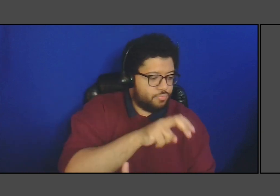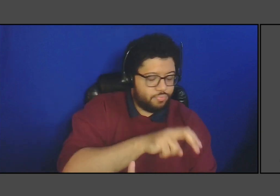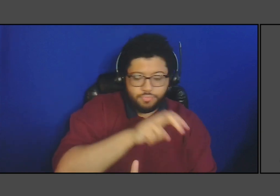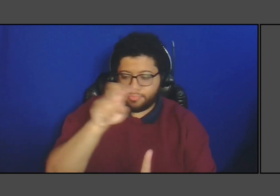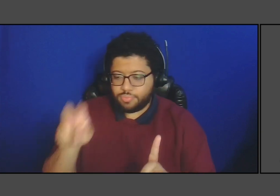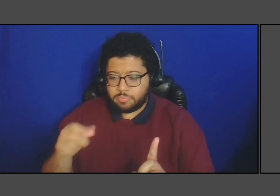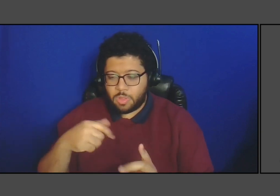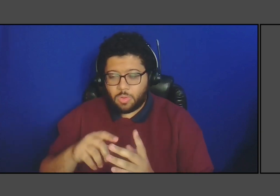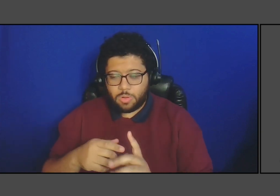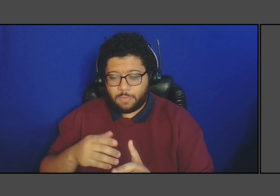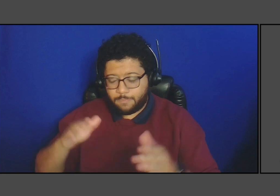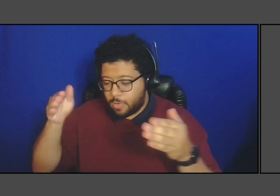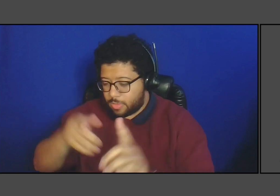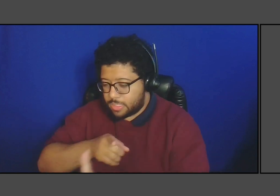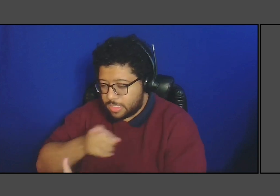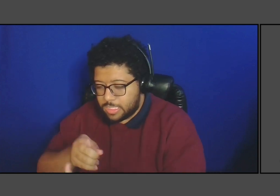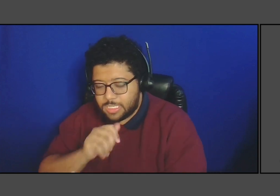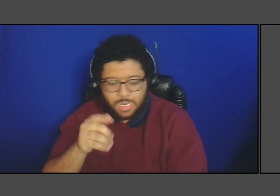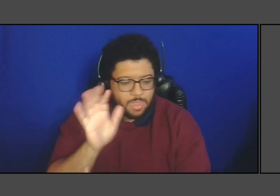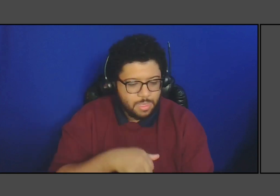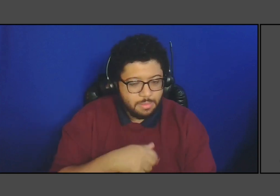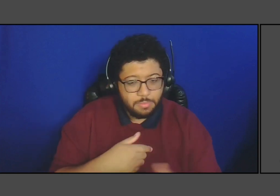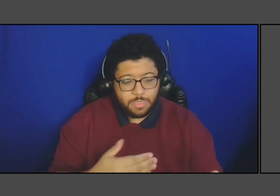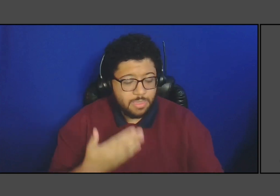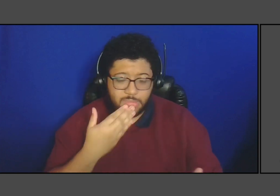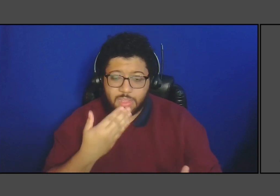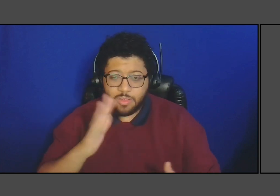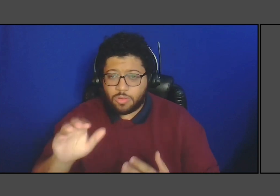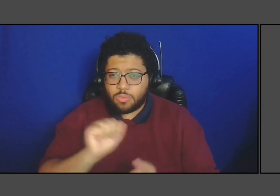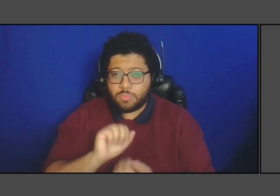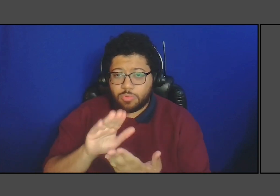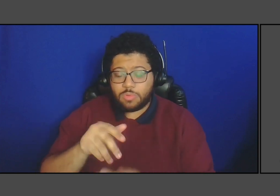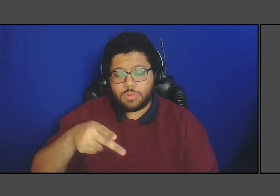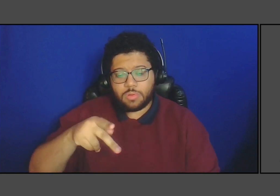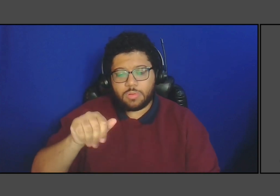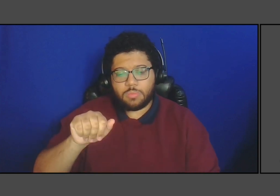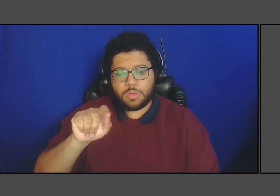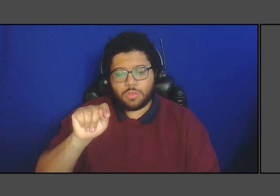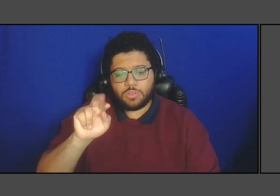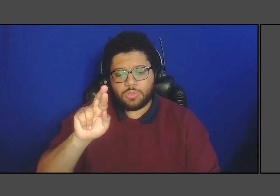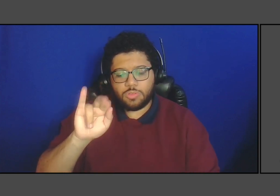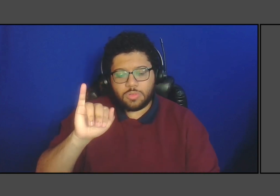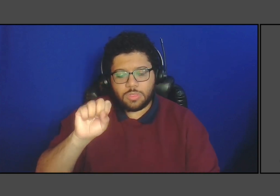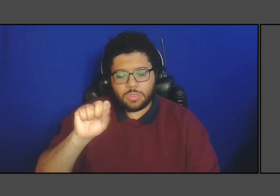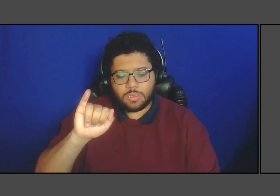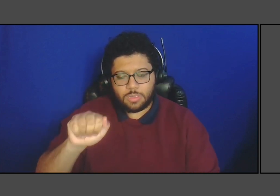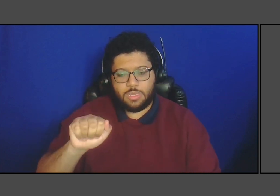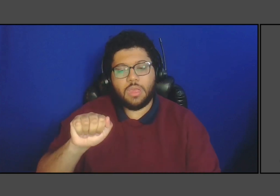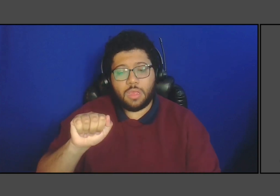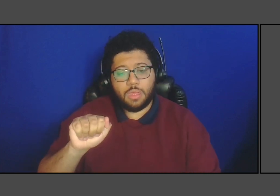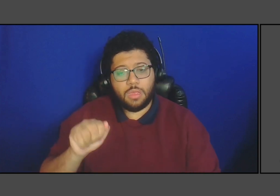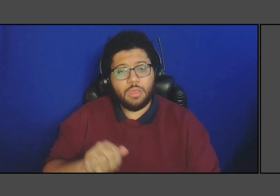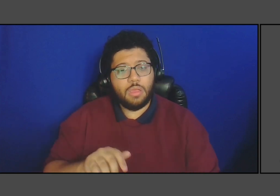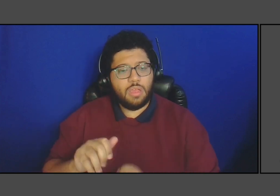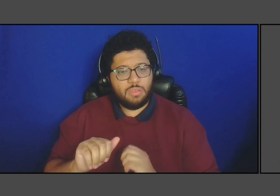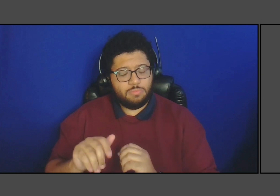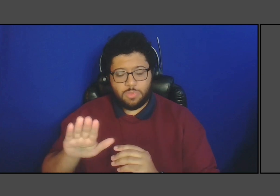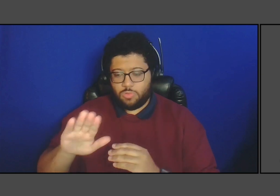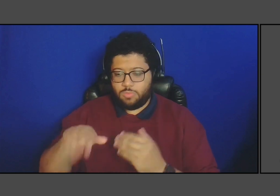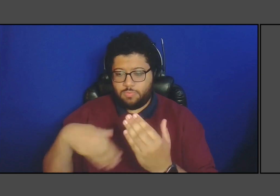thank you for answering that. Patricia, how would you talk about making your way to your tools?